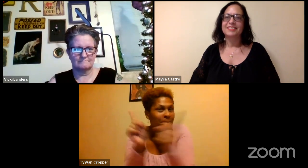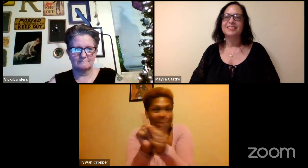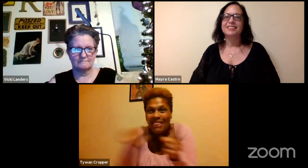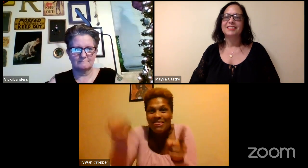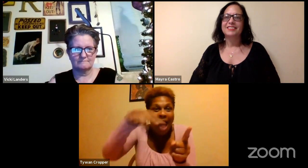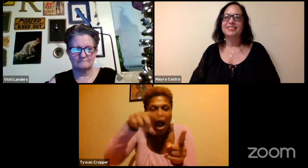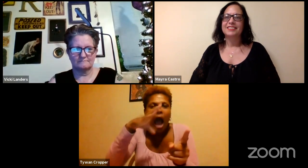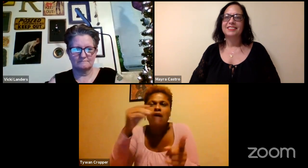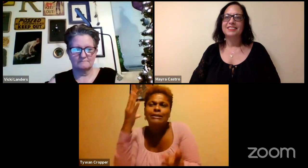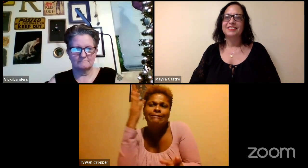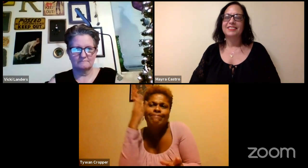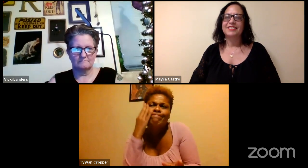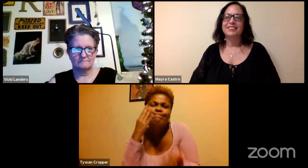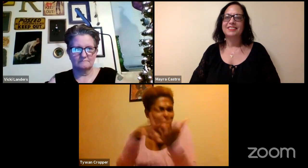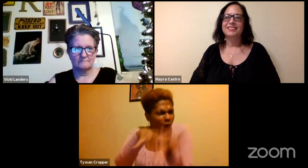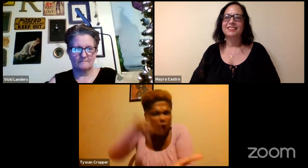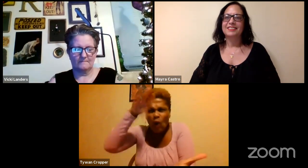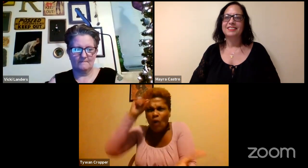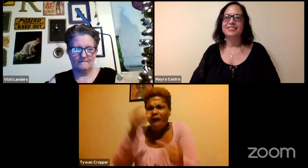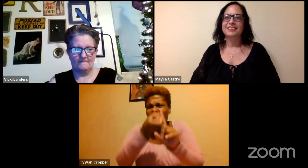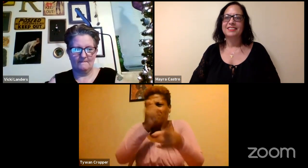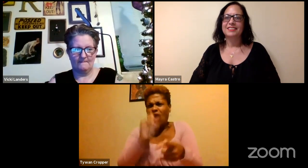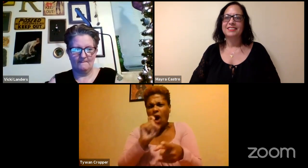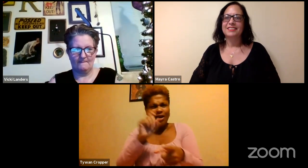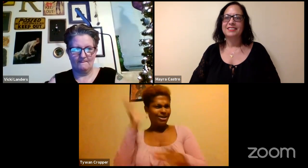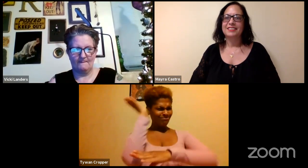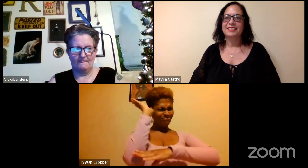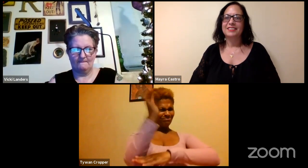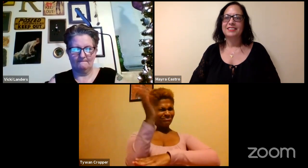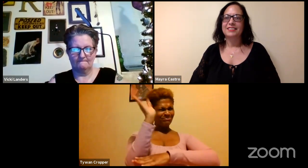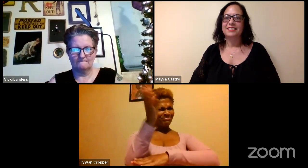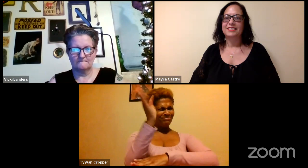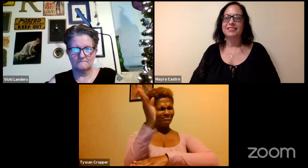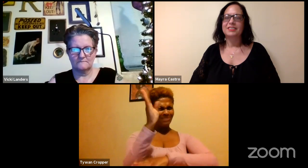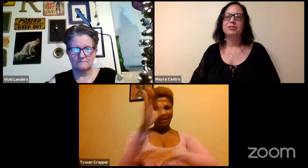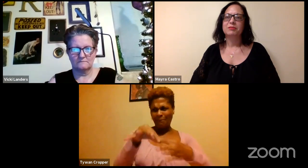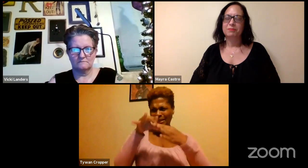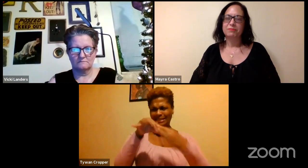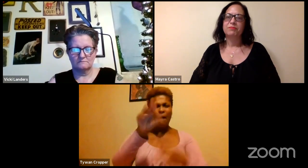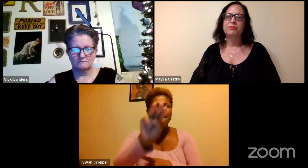and learn about our guest speaker.